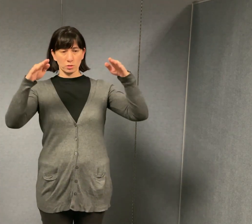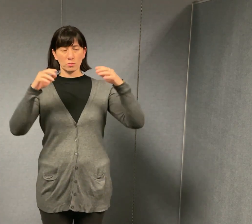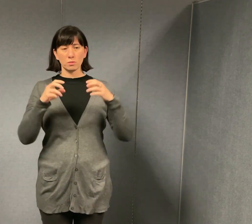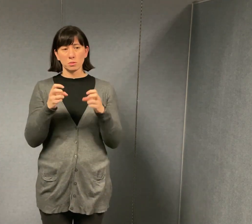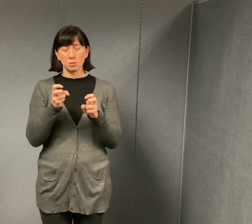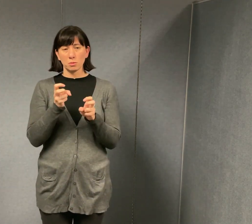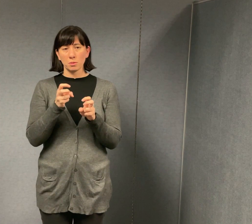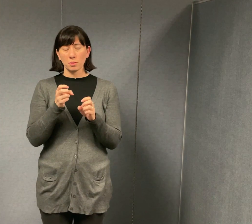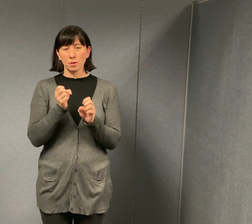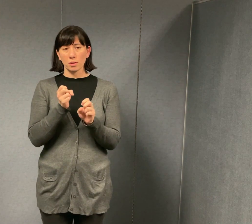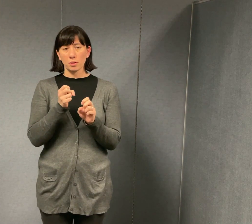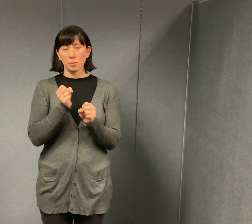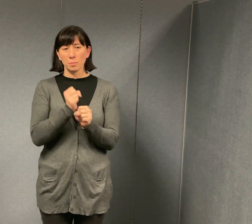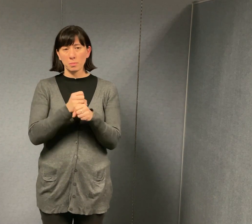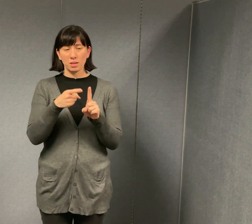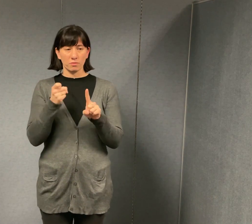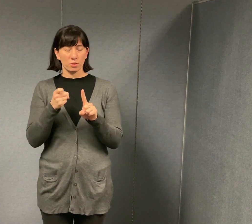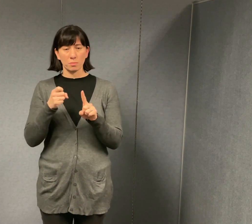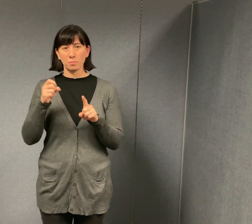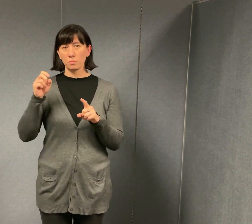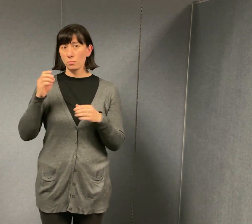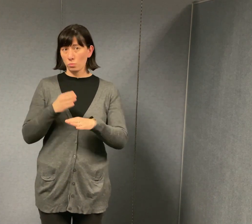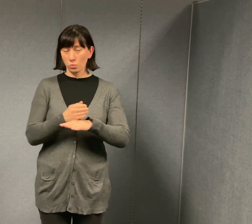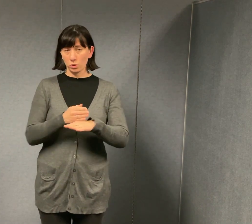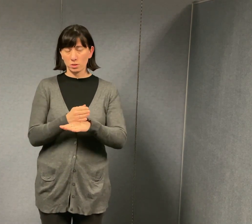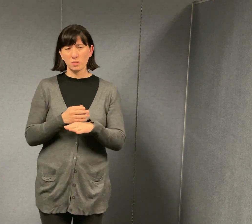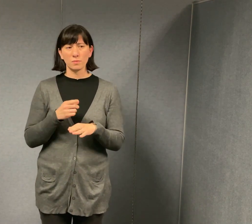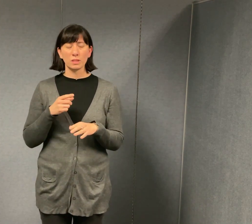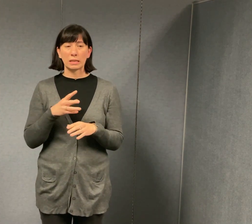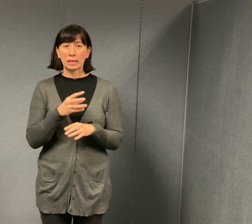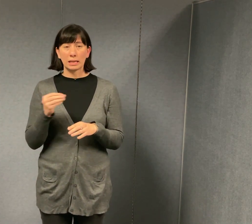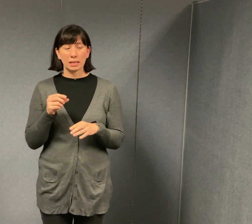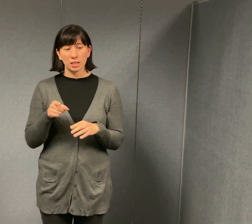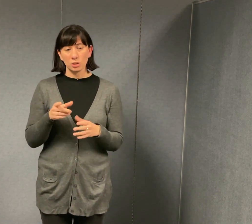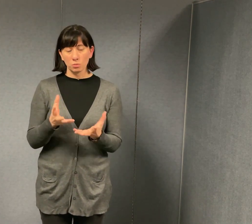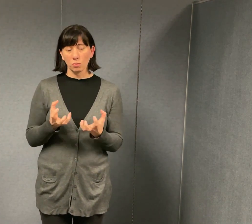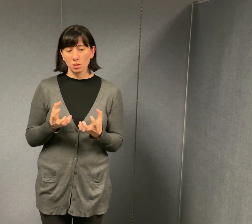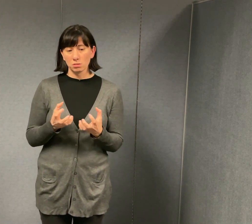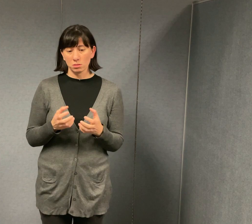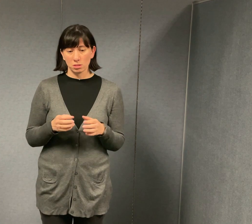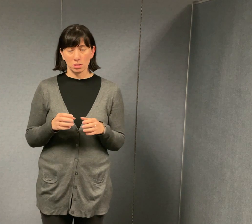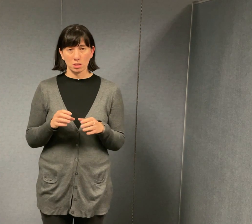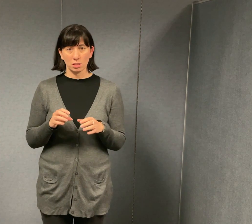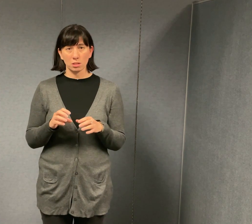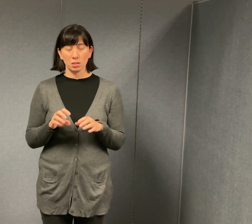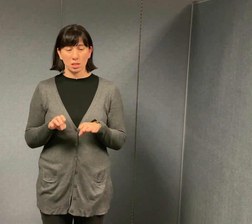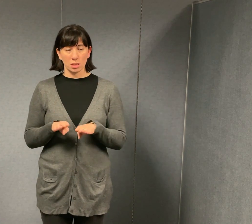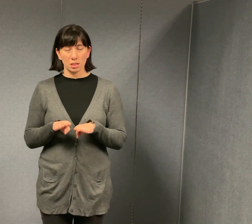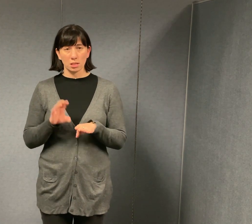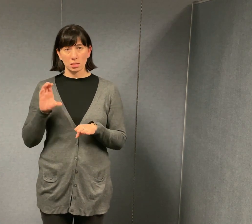it to have a cement floor. We are going to use geometry to show how Mr.